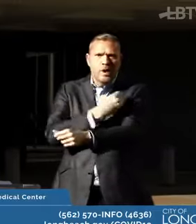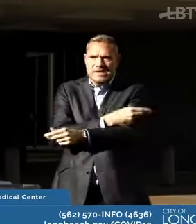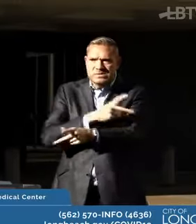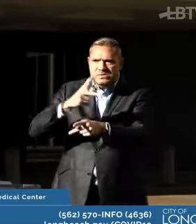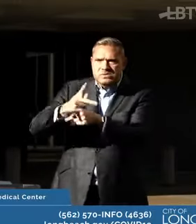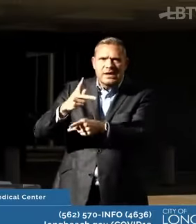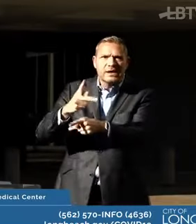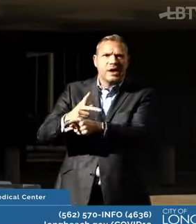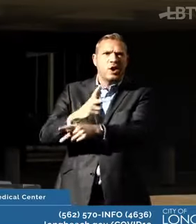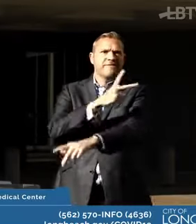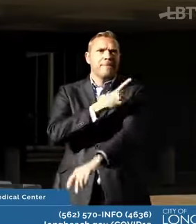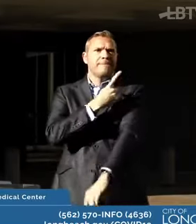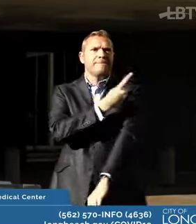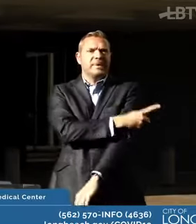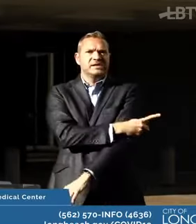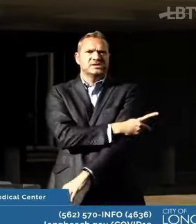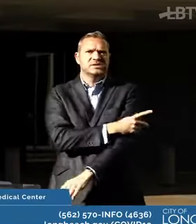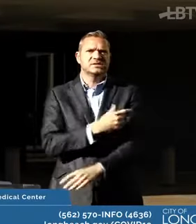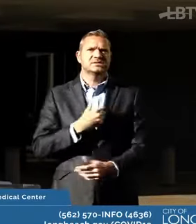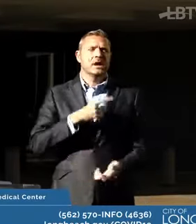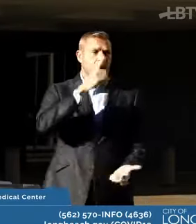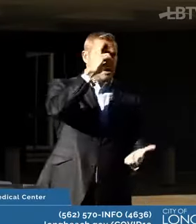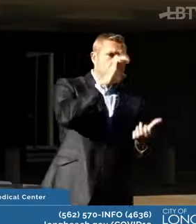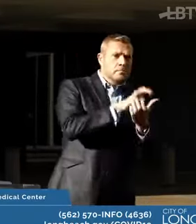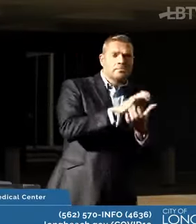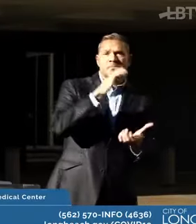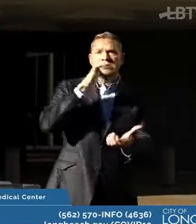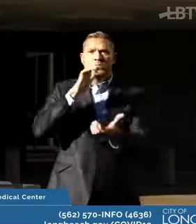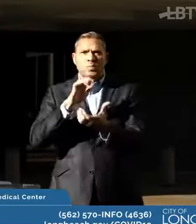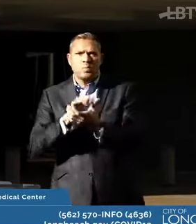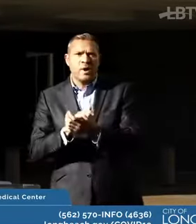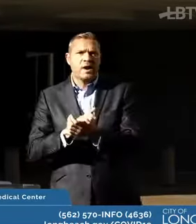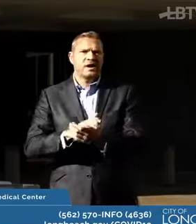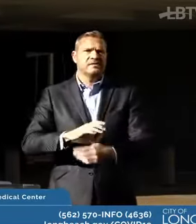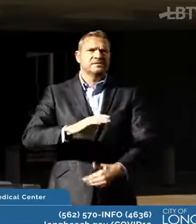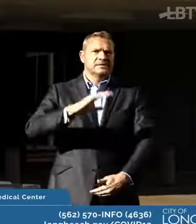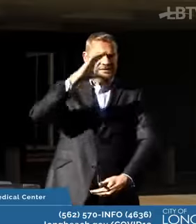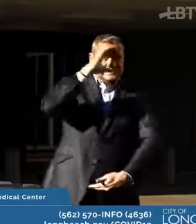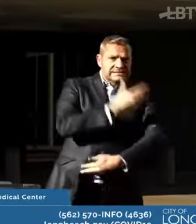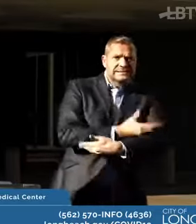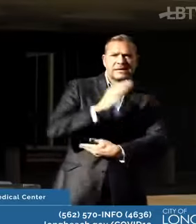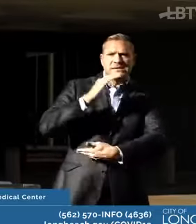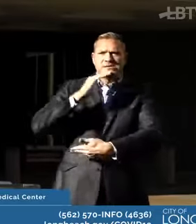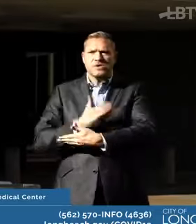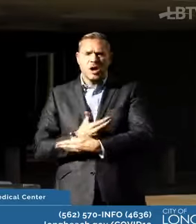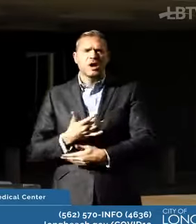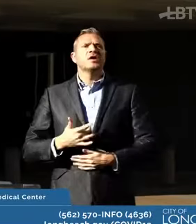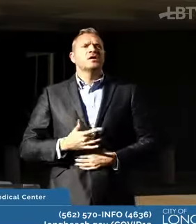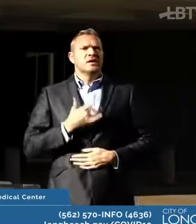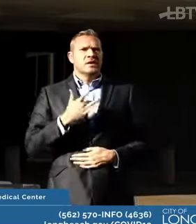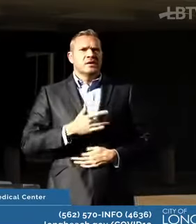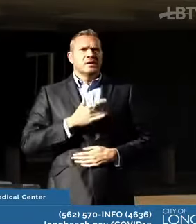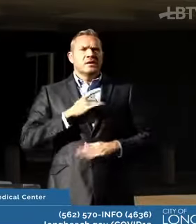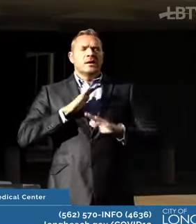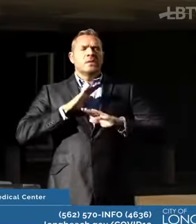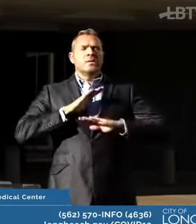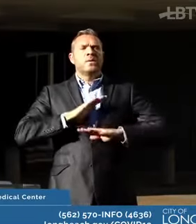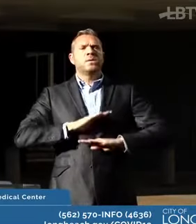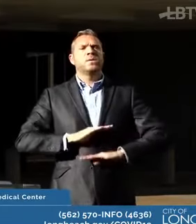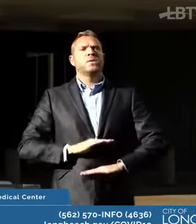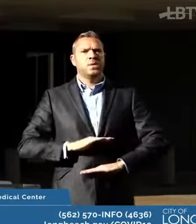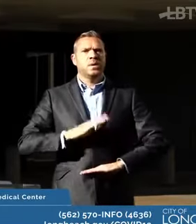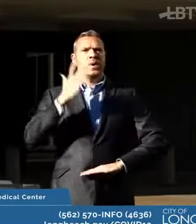patients. Husbands, wives, sons, and daughters will have a greater peace of mind knowing their loved